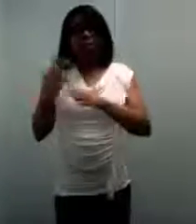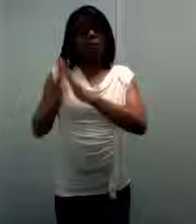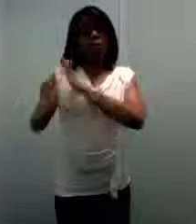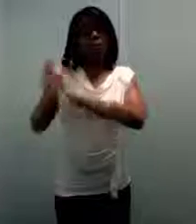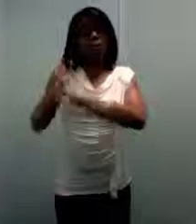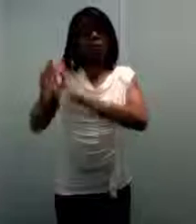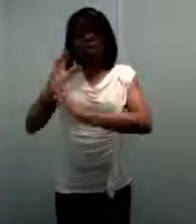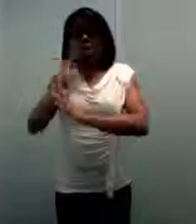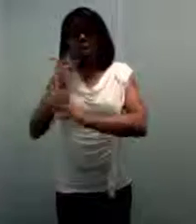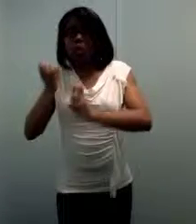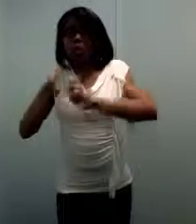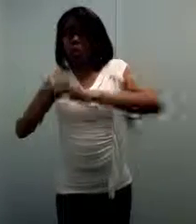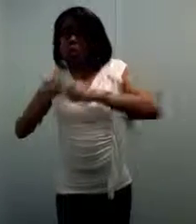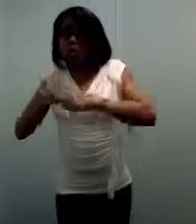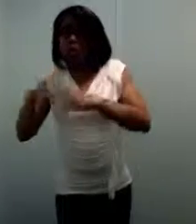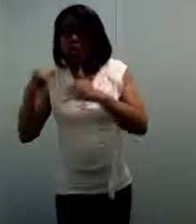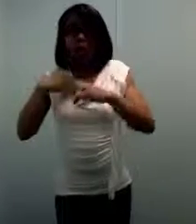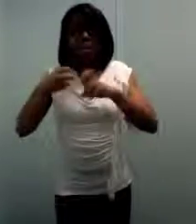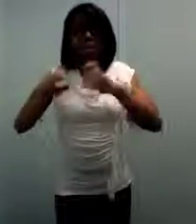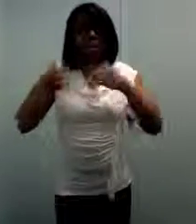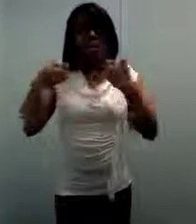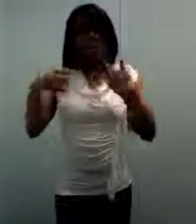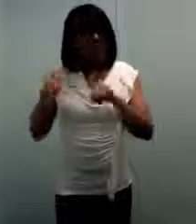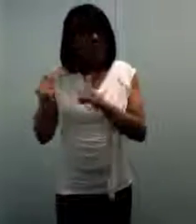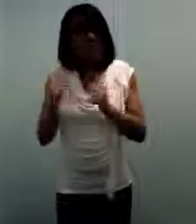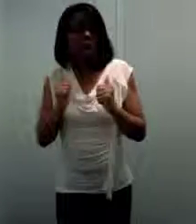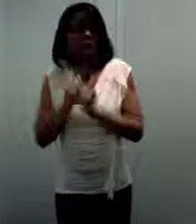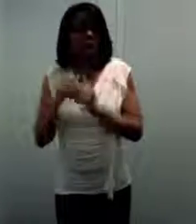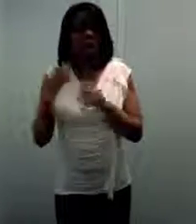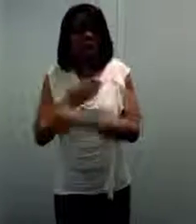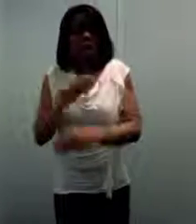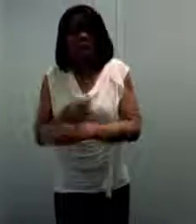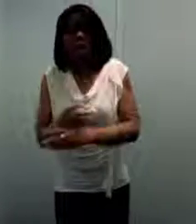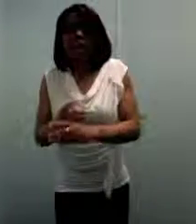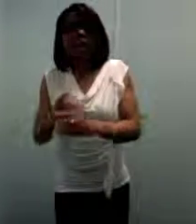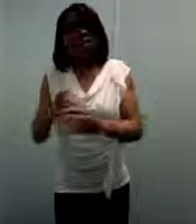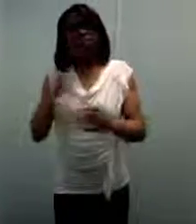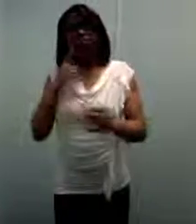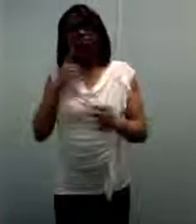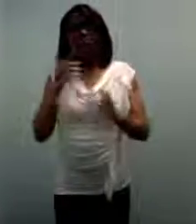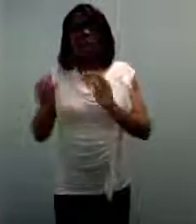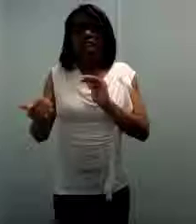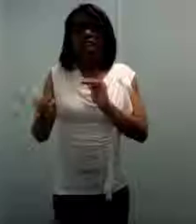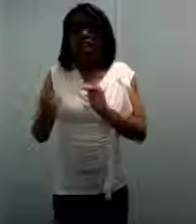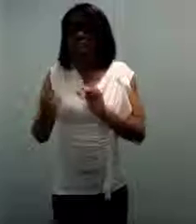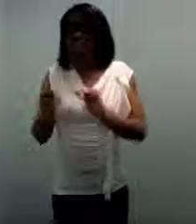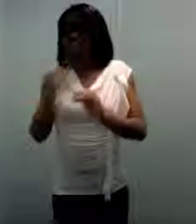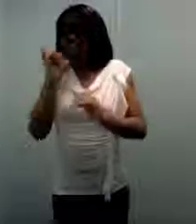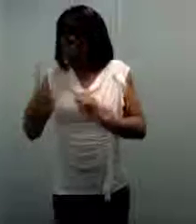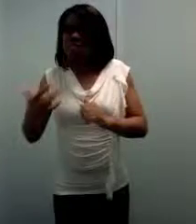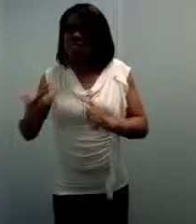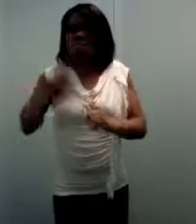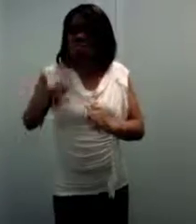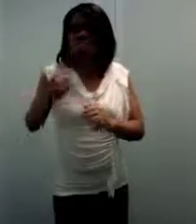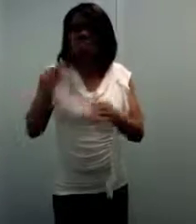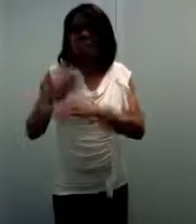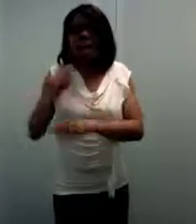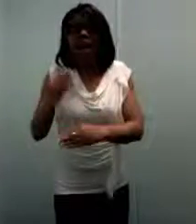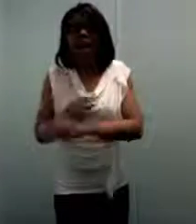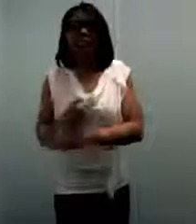being able to play with the math, interact with it, feel it. We want people who can feel the math instinctively. That's